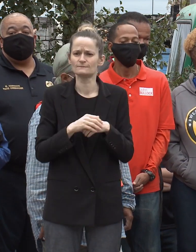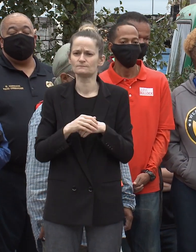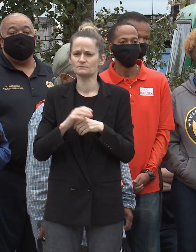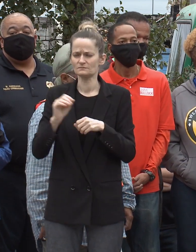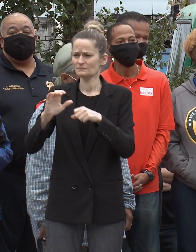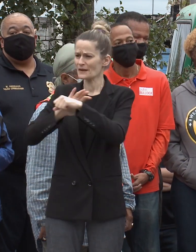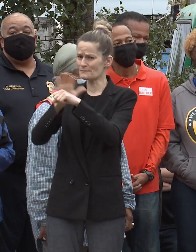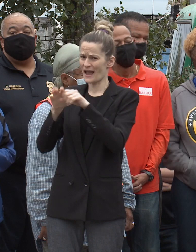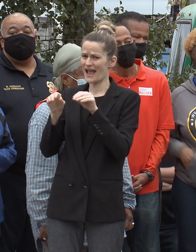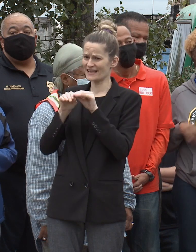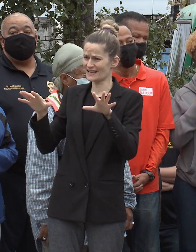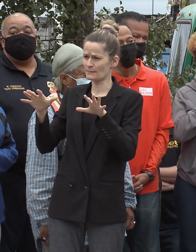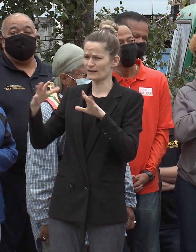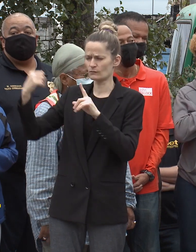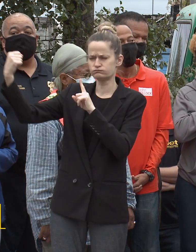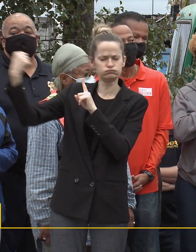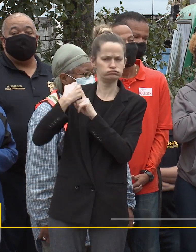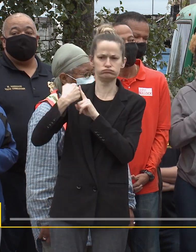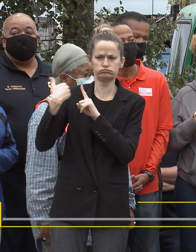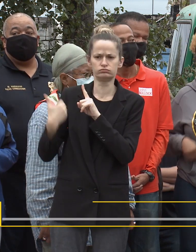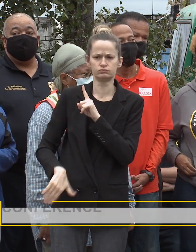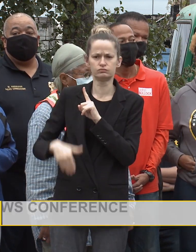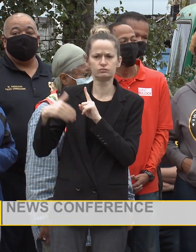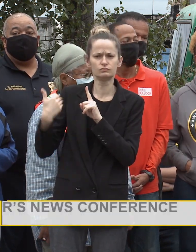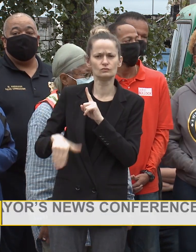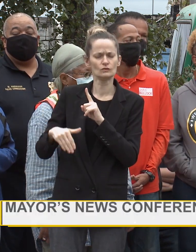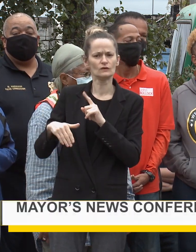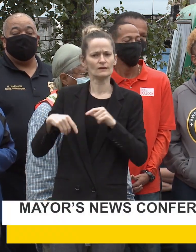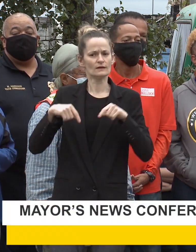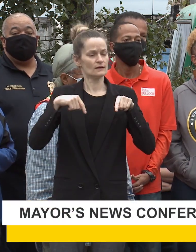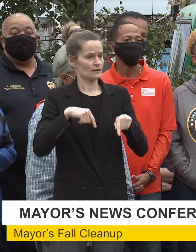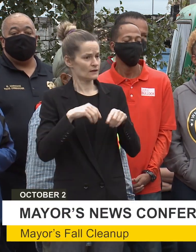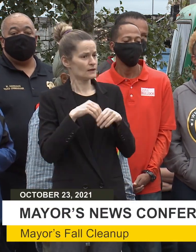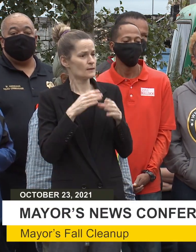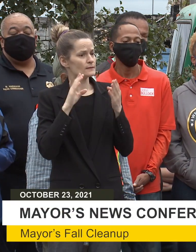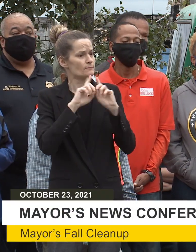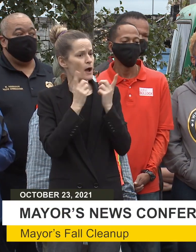hard, and the Department of Public Works is no different.